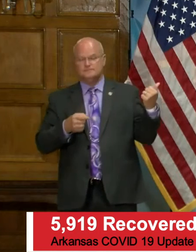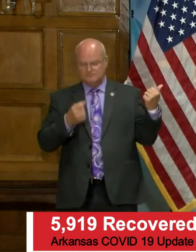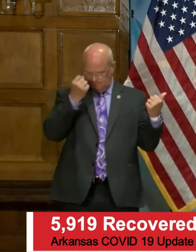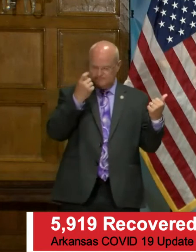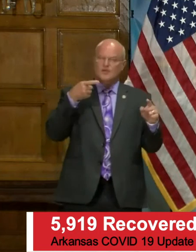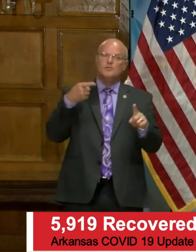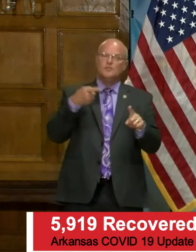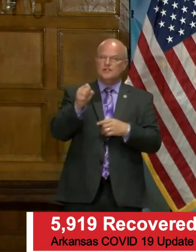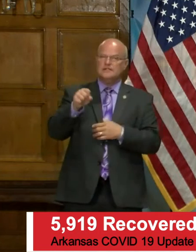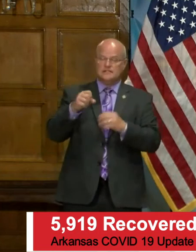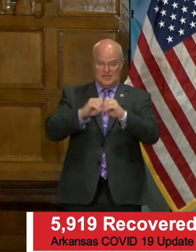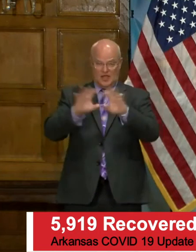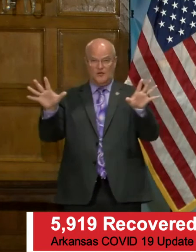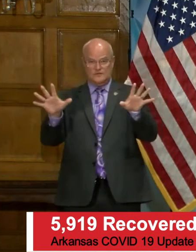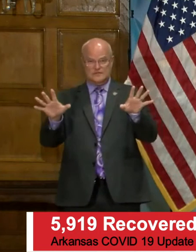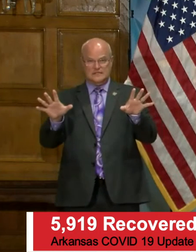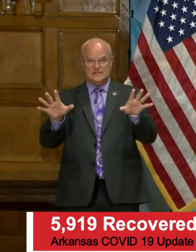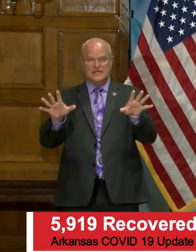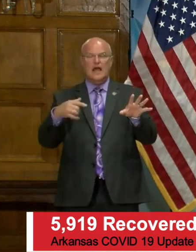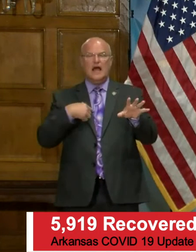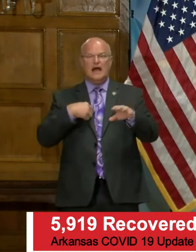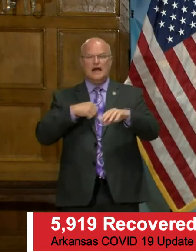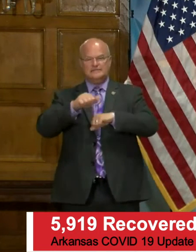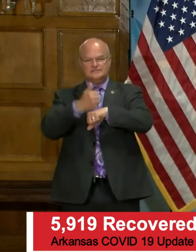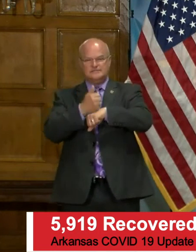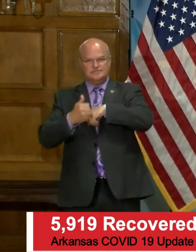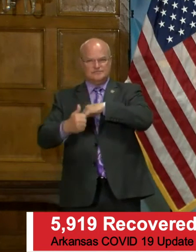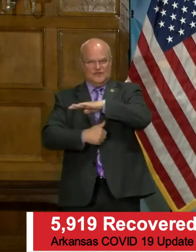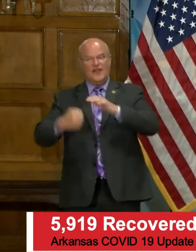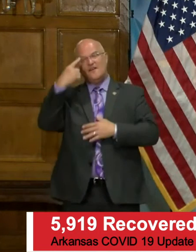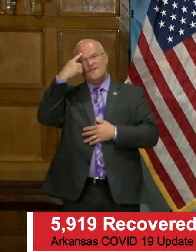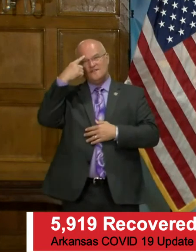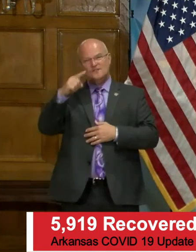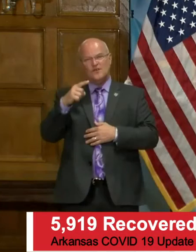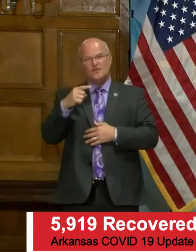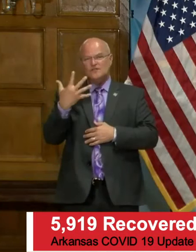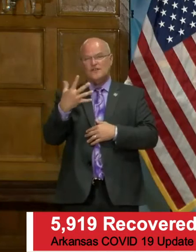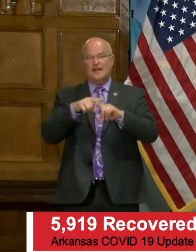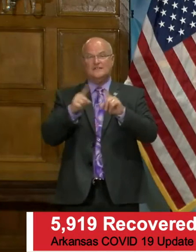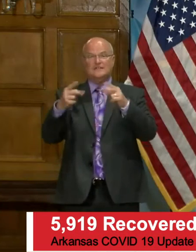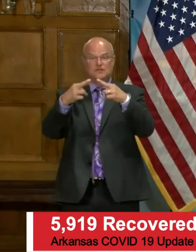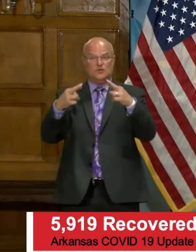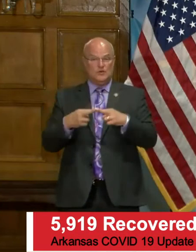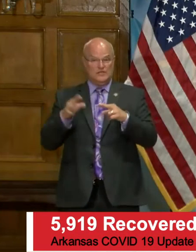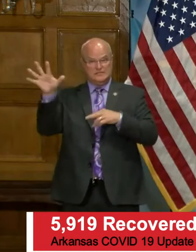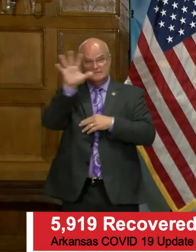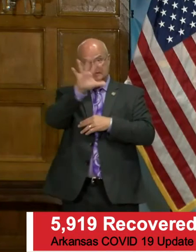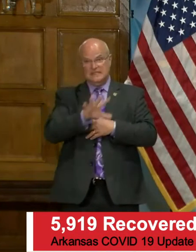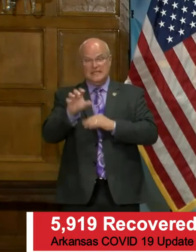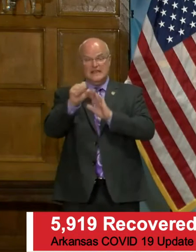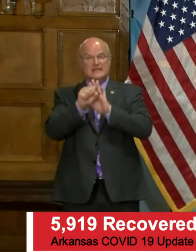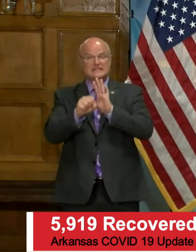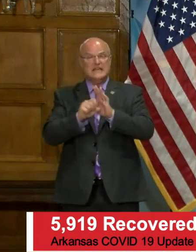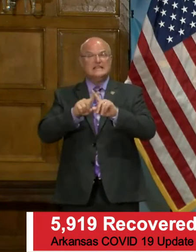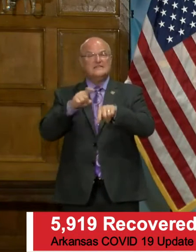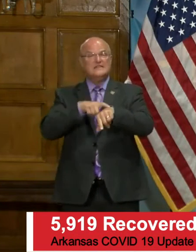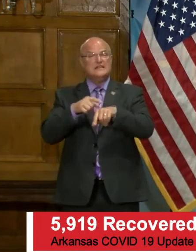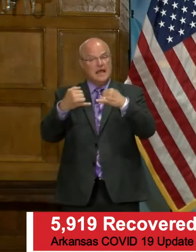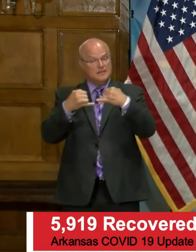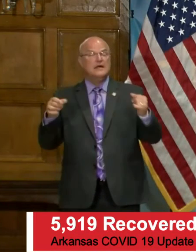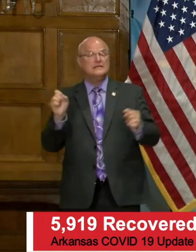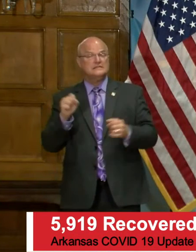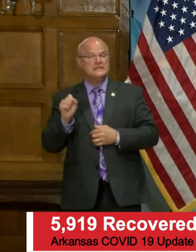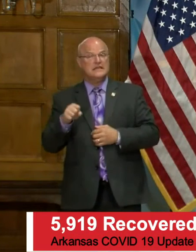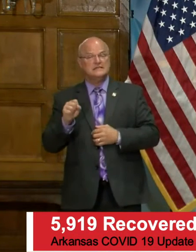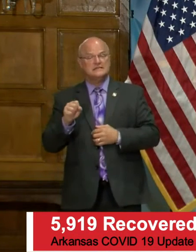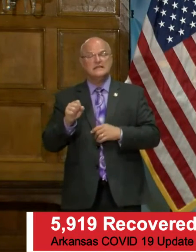well, I do understand your point. Obviously, I sort of laid the foundation for 5 different regions and different timelines.